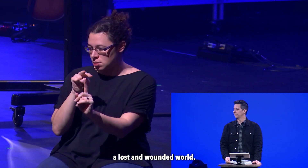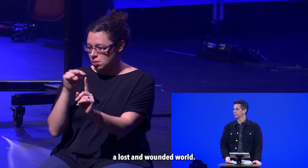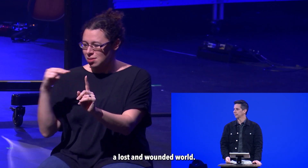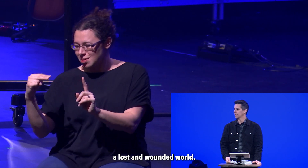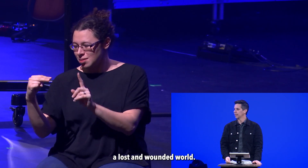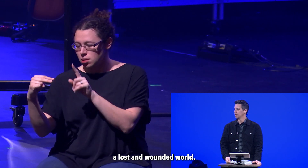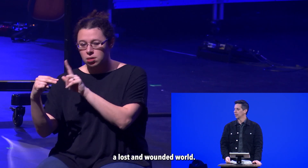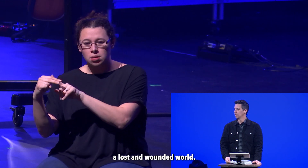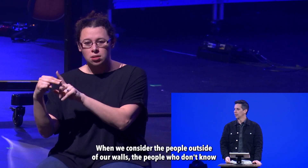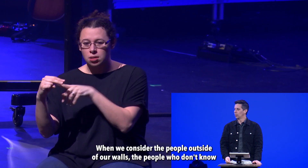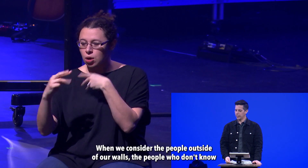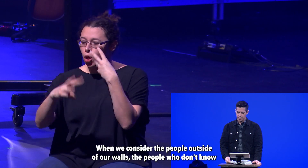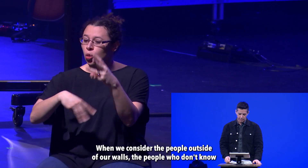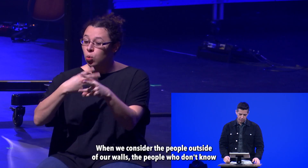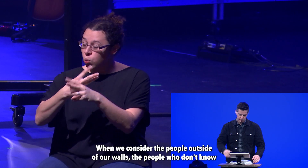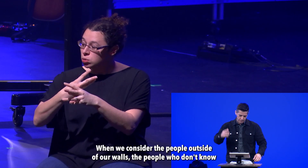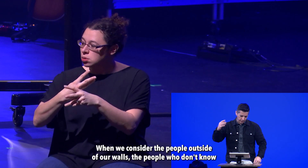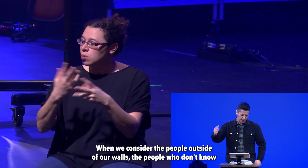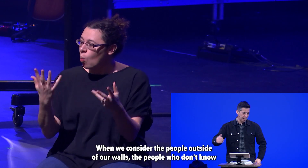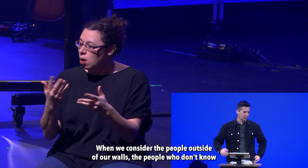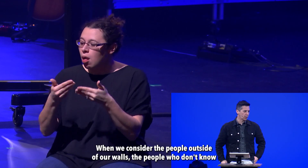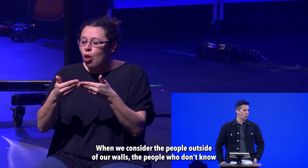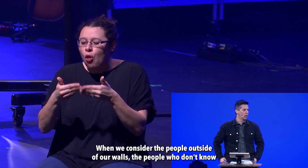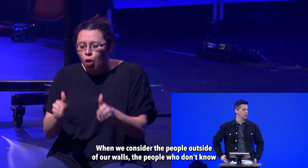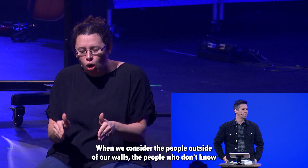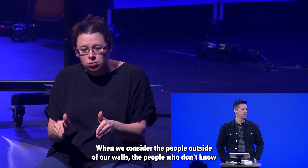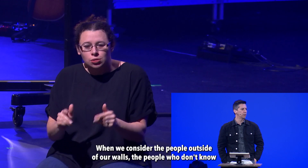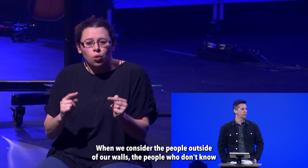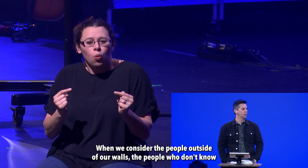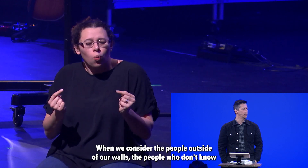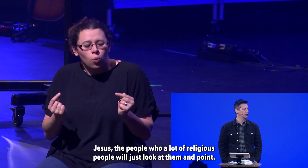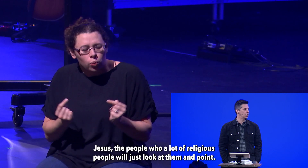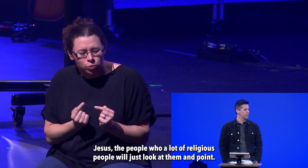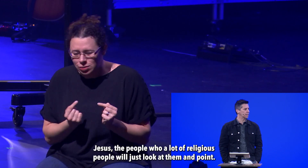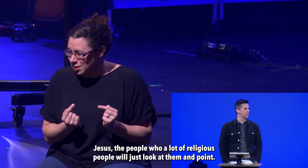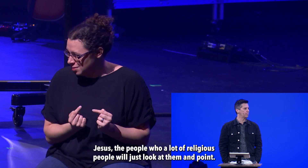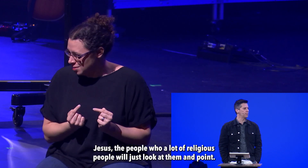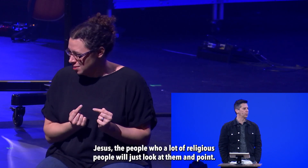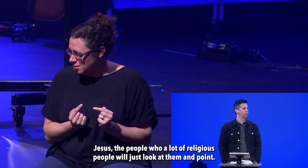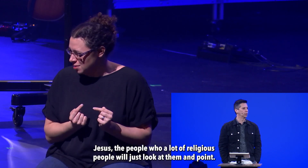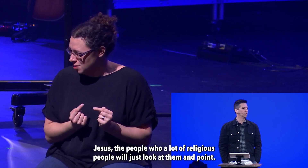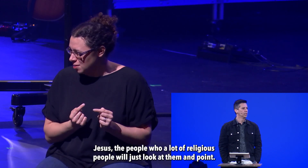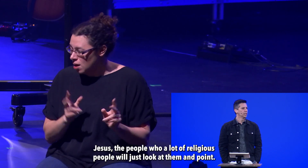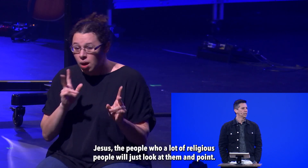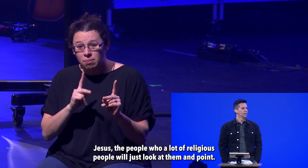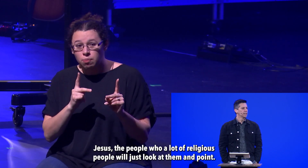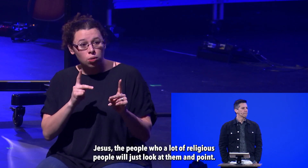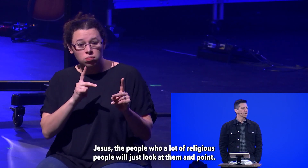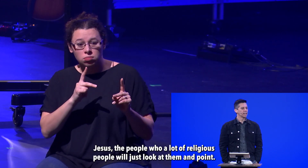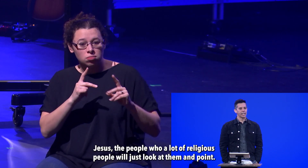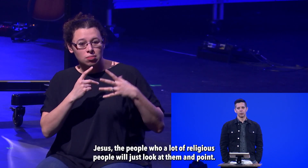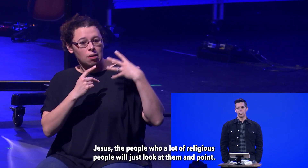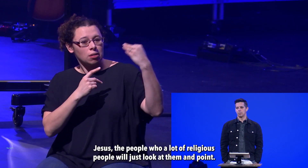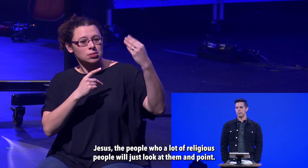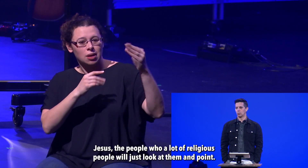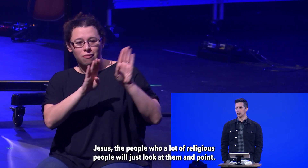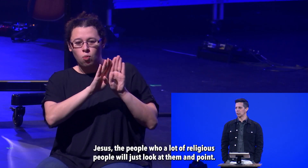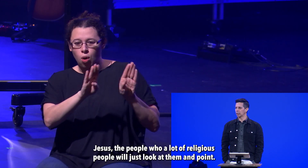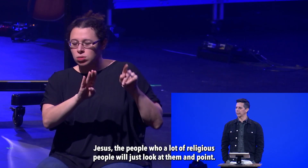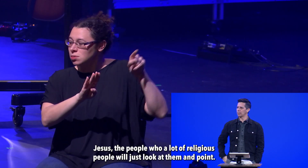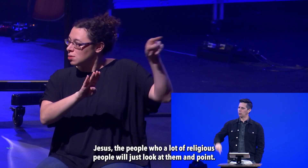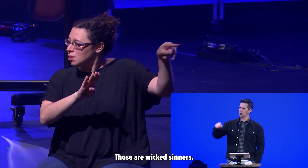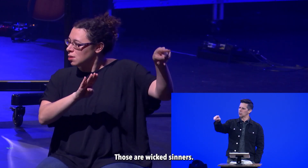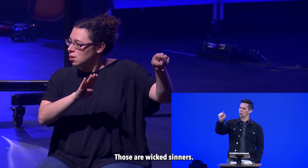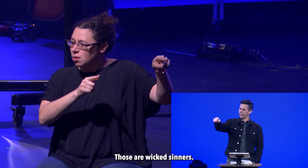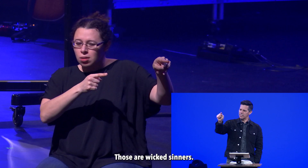world. When we consider the people outside of our walls, the people who don't know Jesus, the people who a lot of religious people will